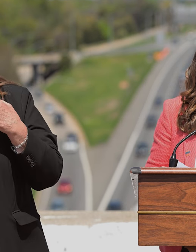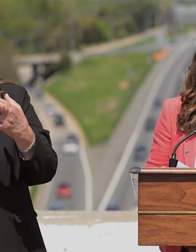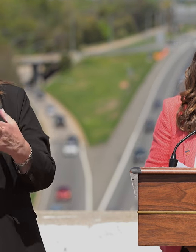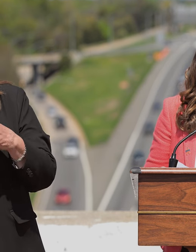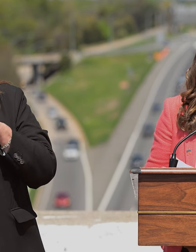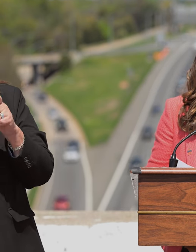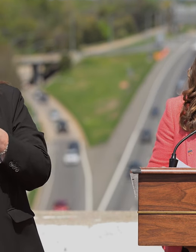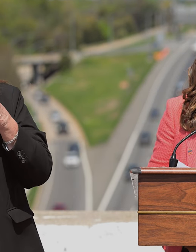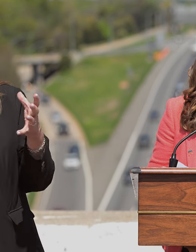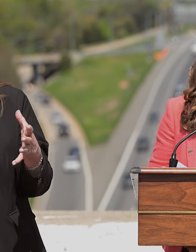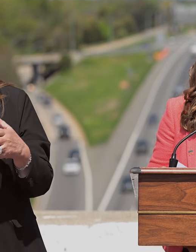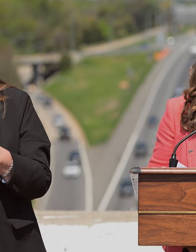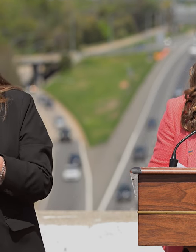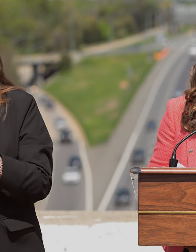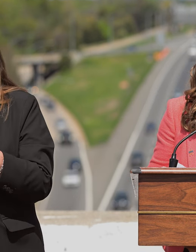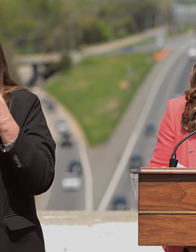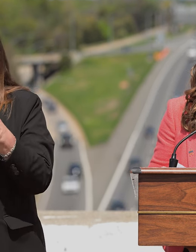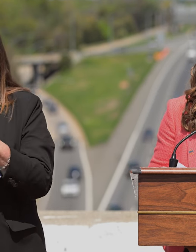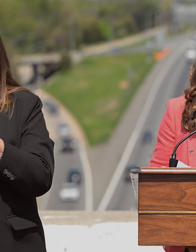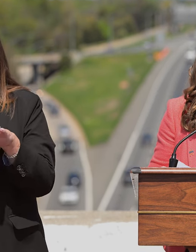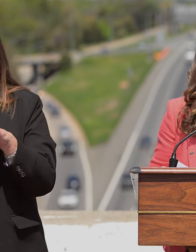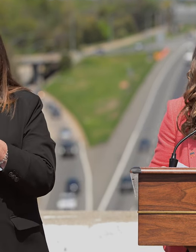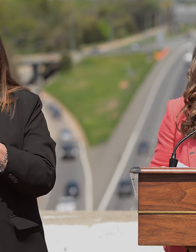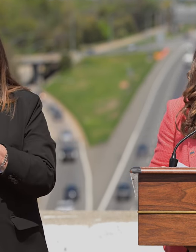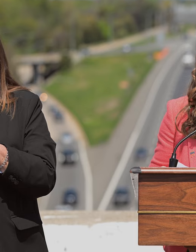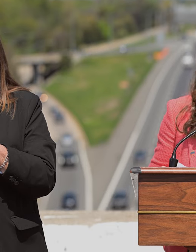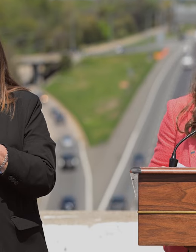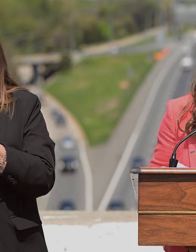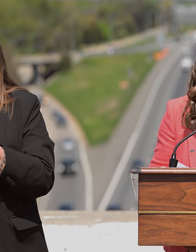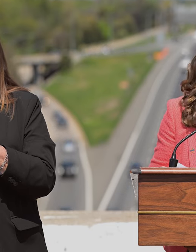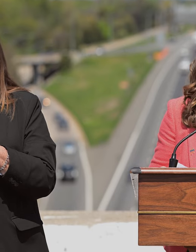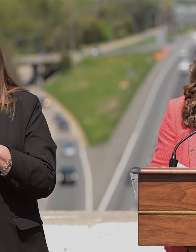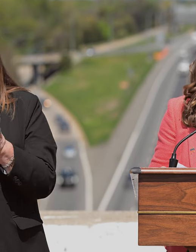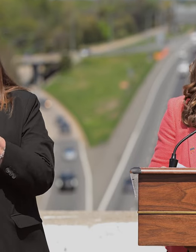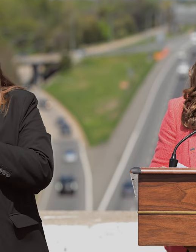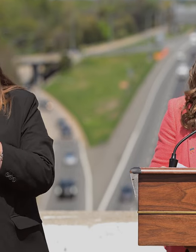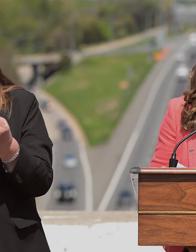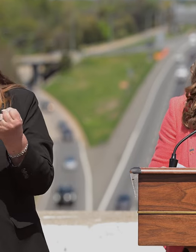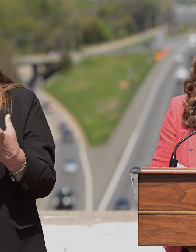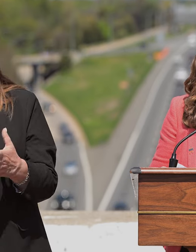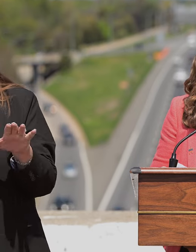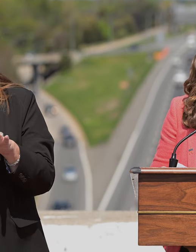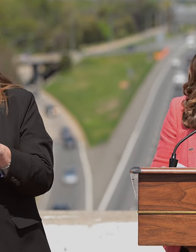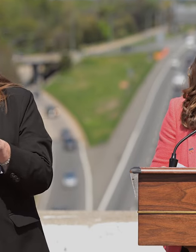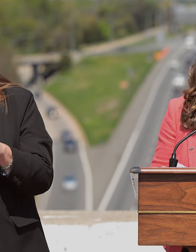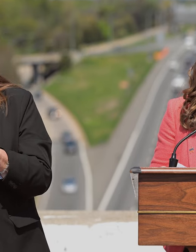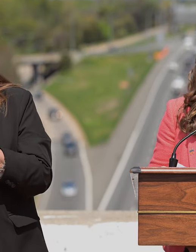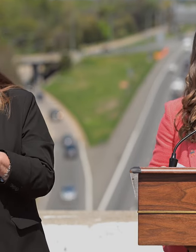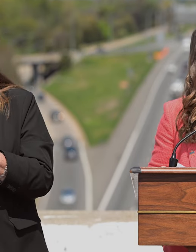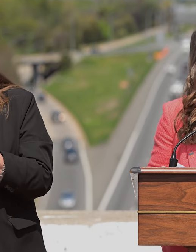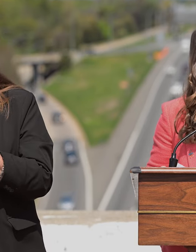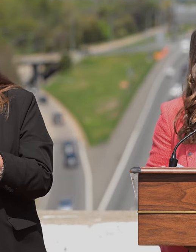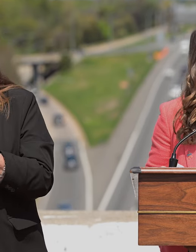implemented. Our focus in the Behavior Subcommittee was to change the behavior of drivers, to really get through to everyone that